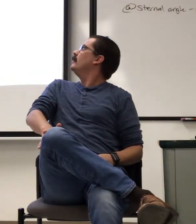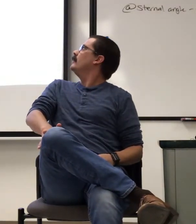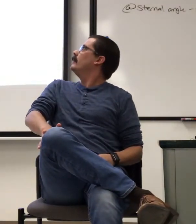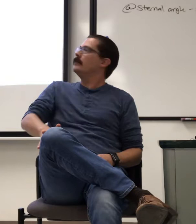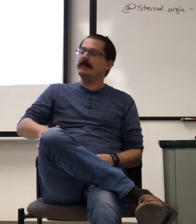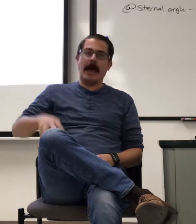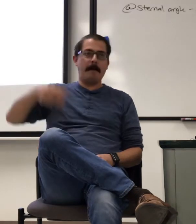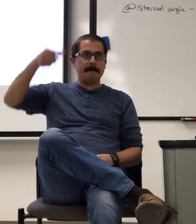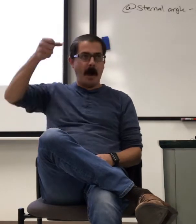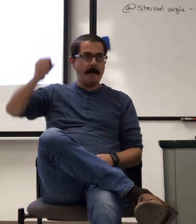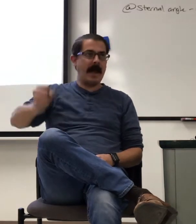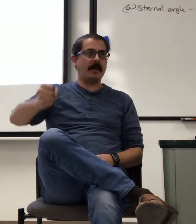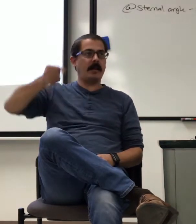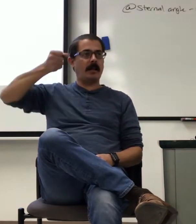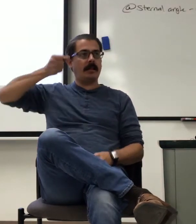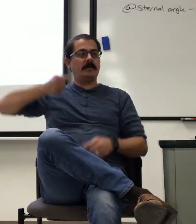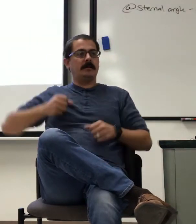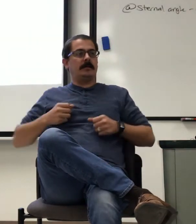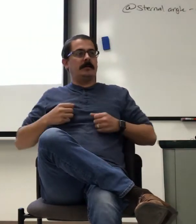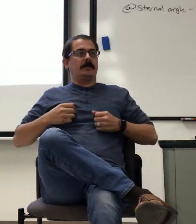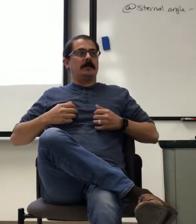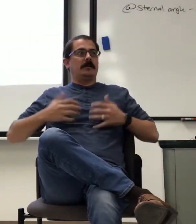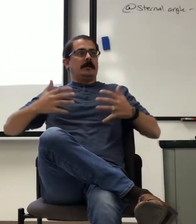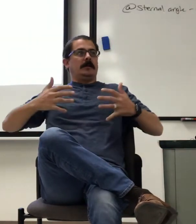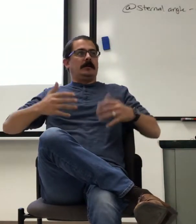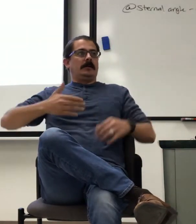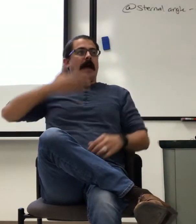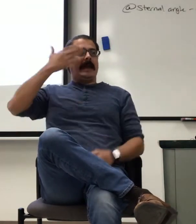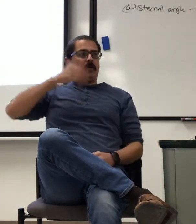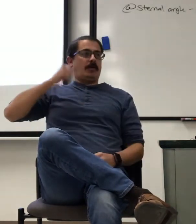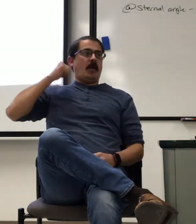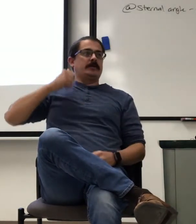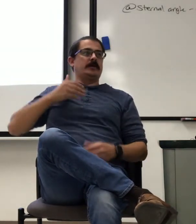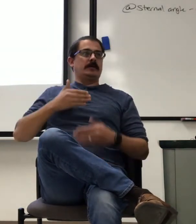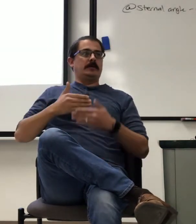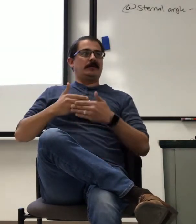where you expand the rib cage anterior to posterior.